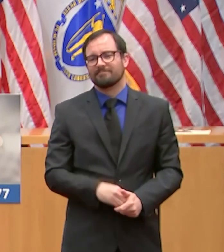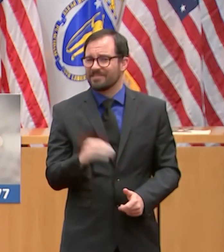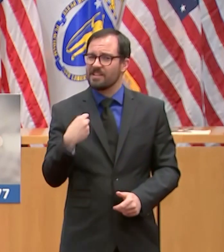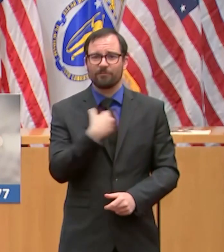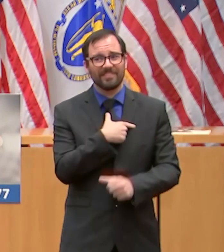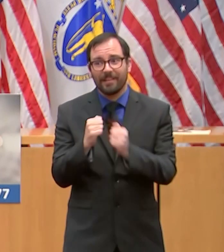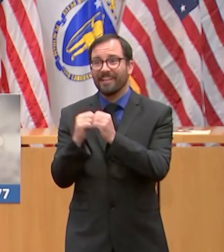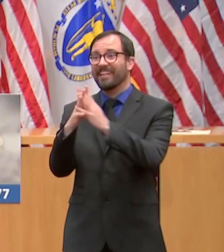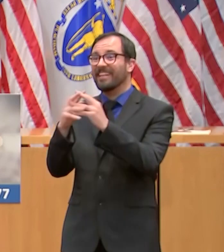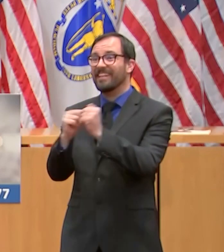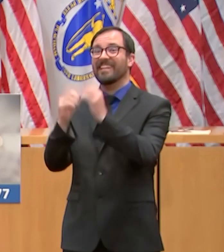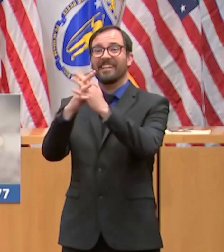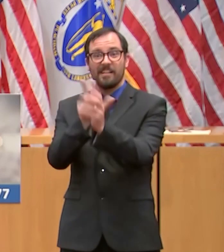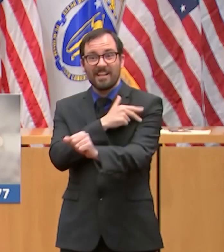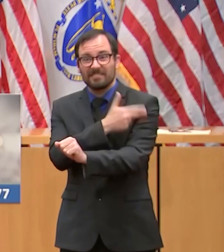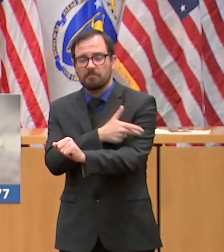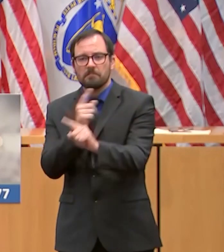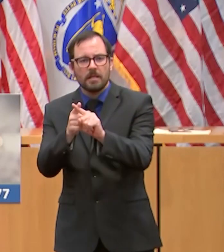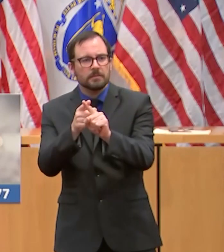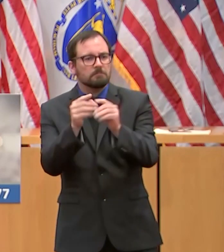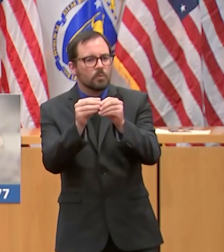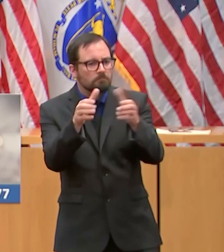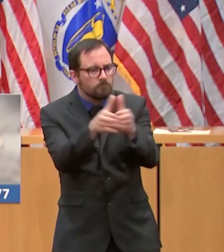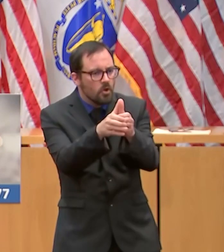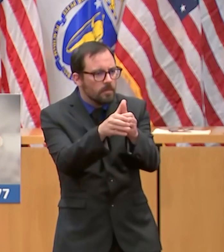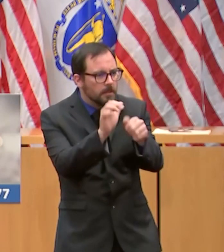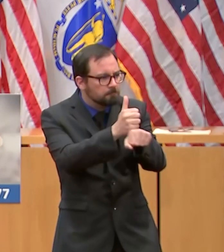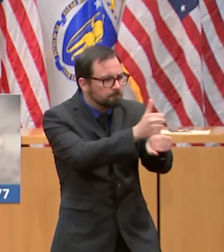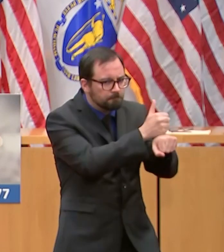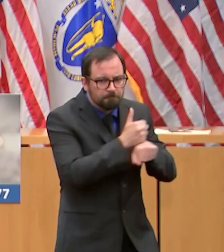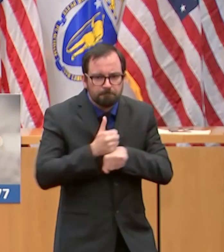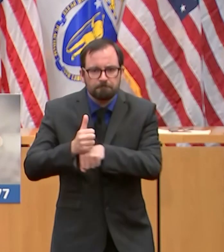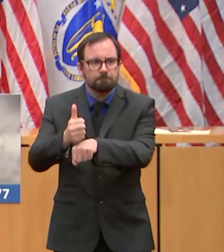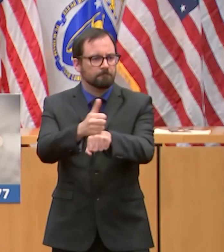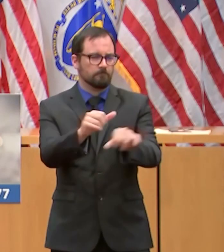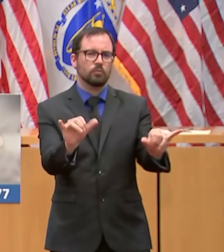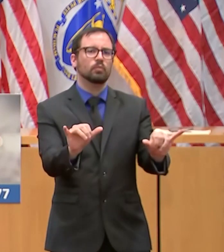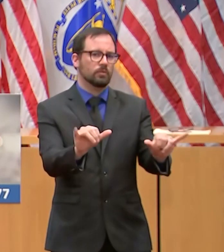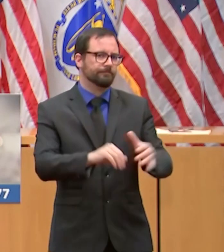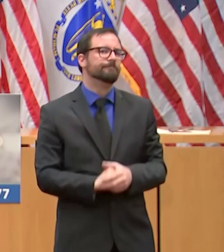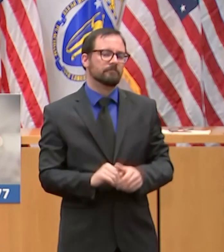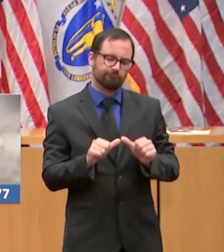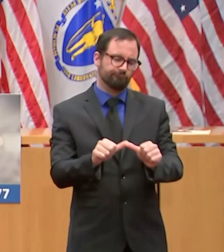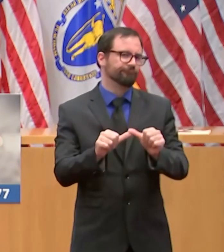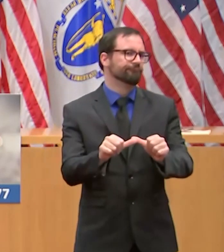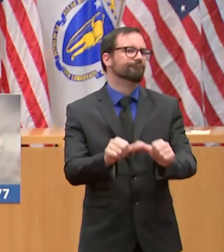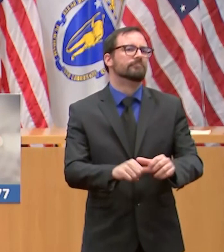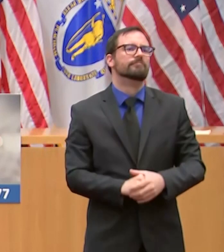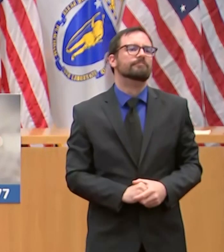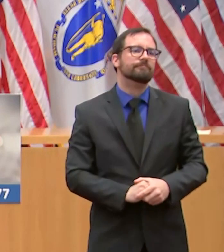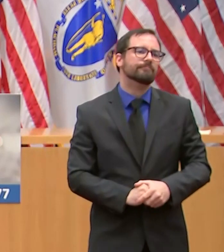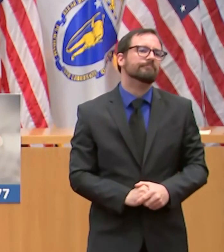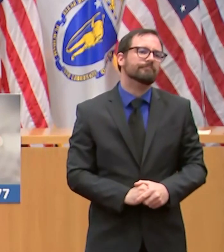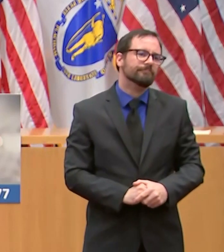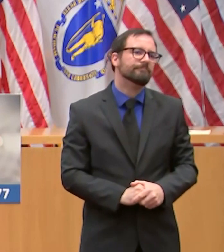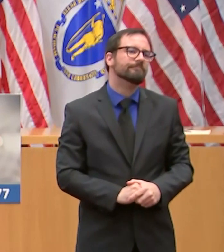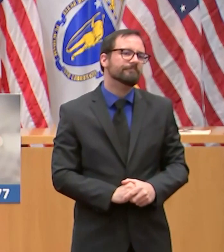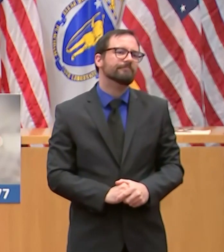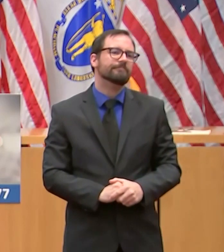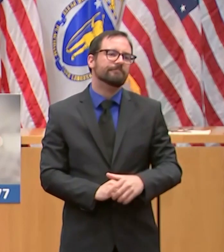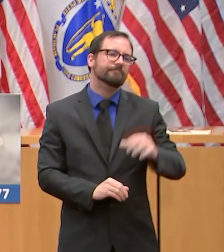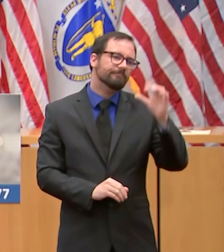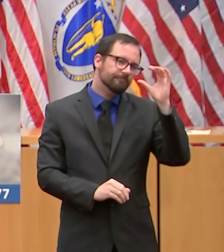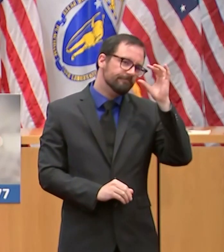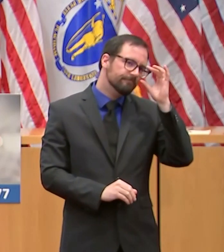with Commonwealth's medical community to model the growth of COVID-19 cases so we can understand how we'll need to increase our